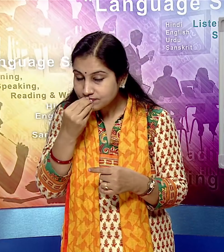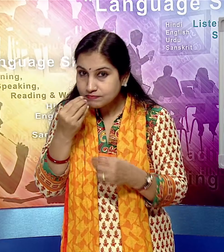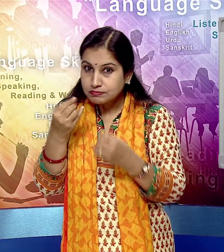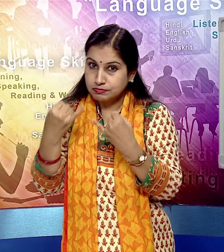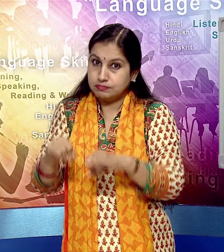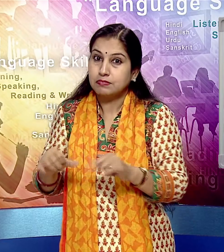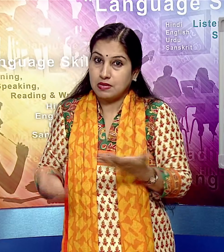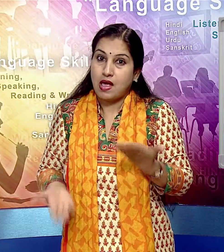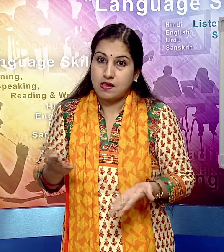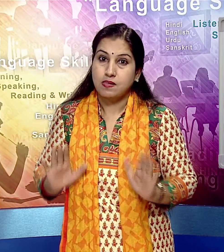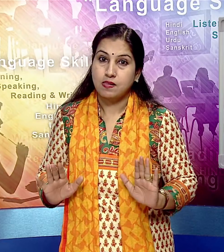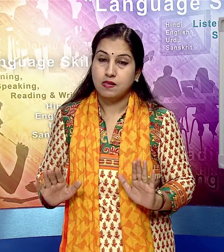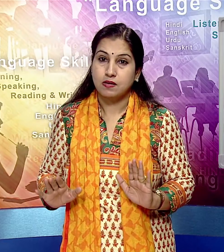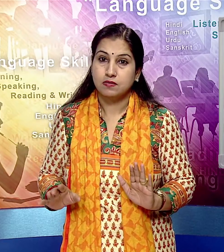and eventually burn the food.